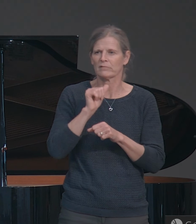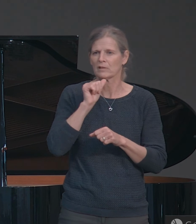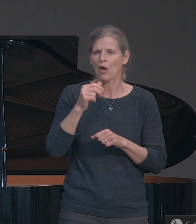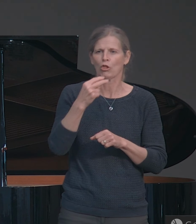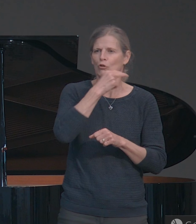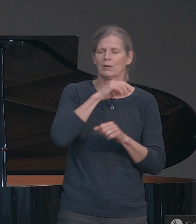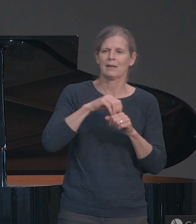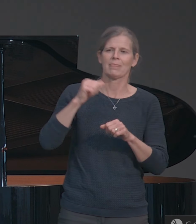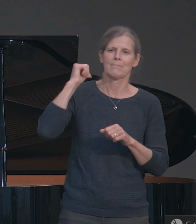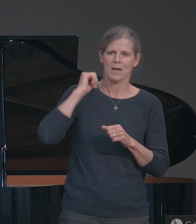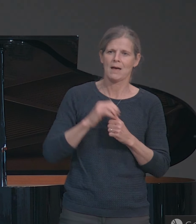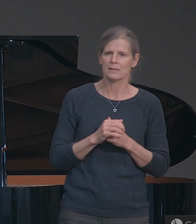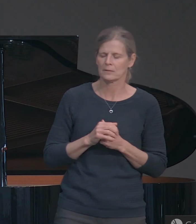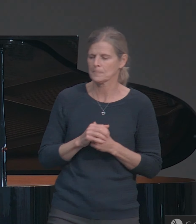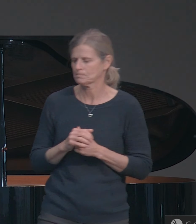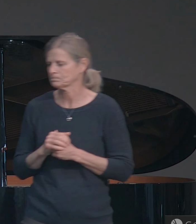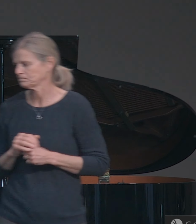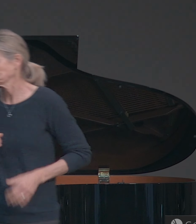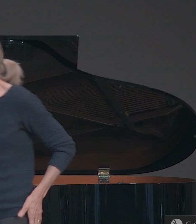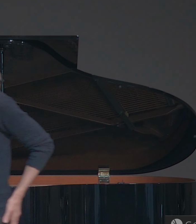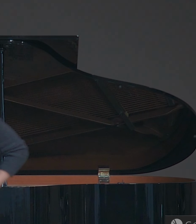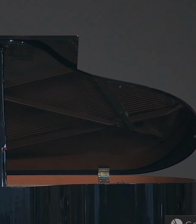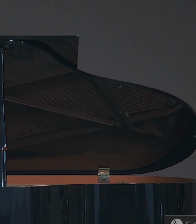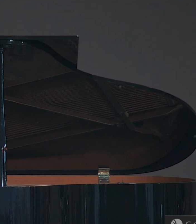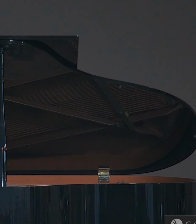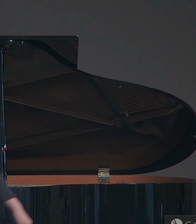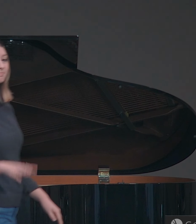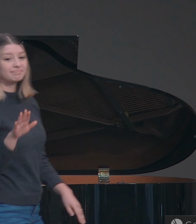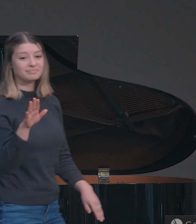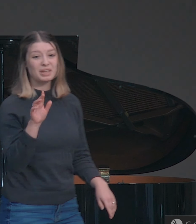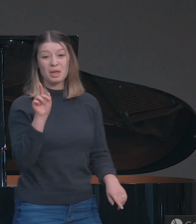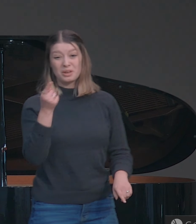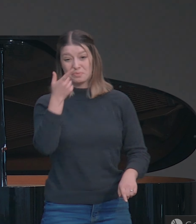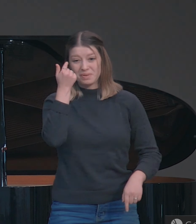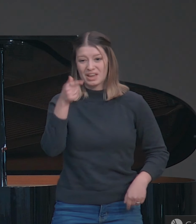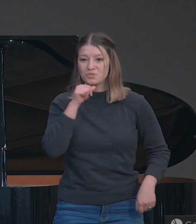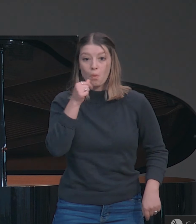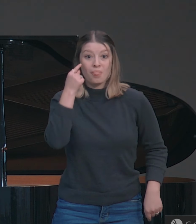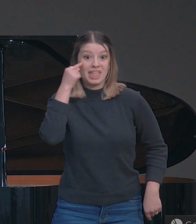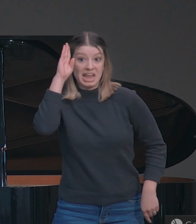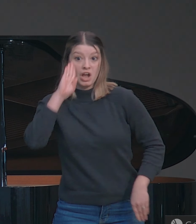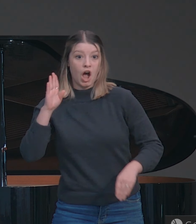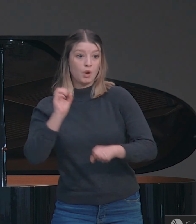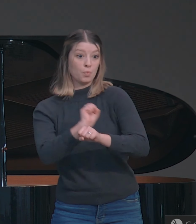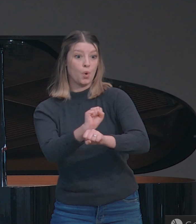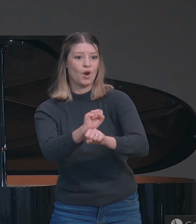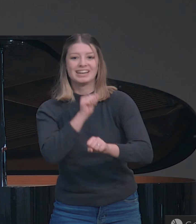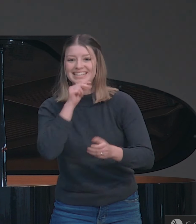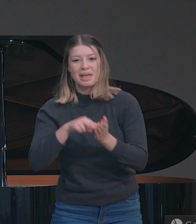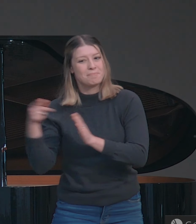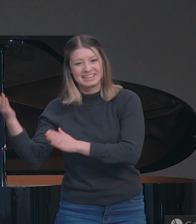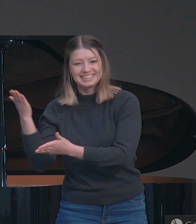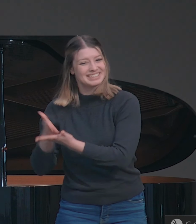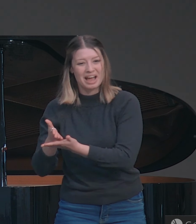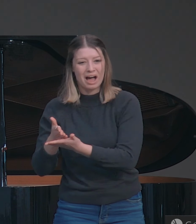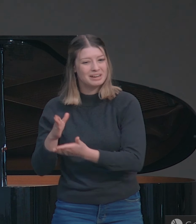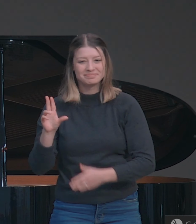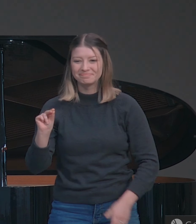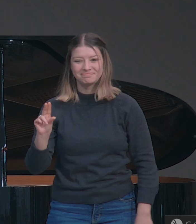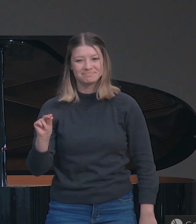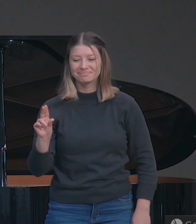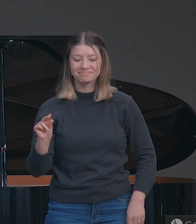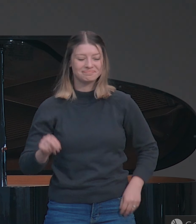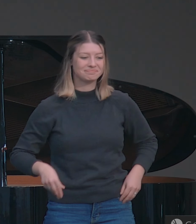Know this, my friend, just because you don't think God is working doesn't mean that he has stopped working. In fact, the New